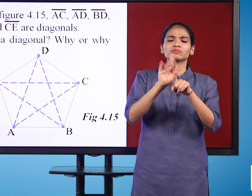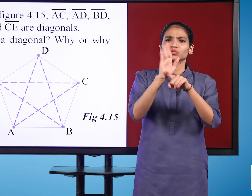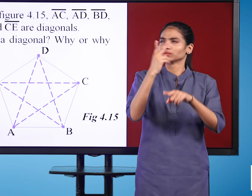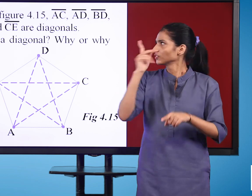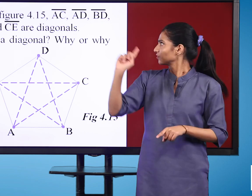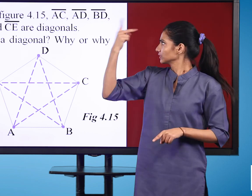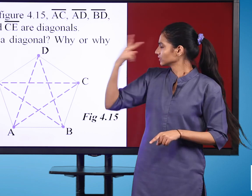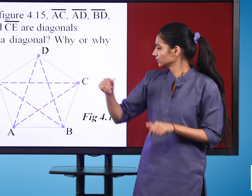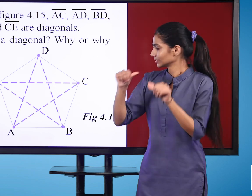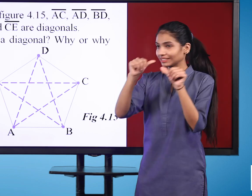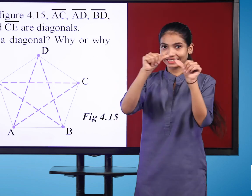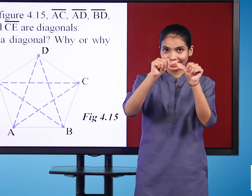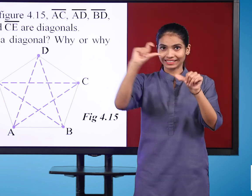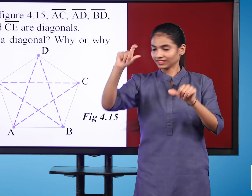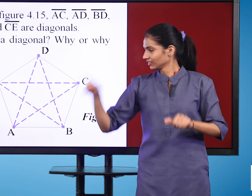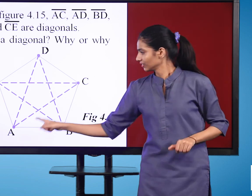are diagonals.